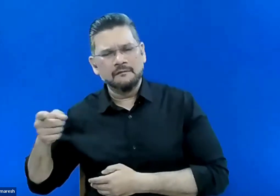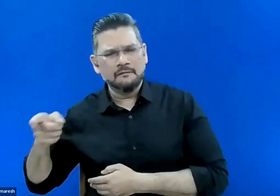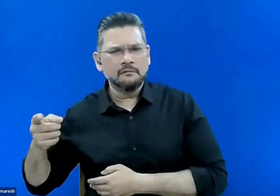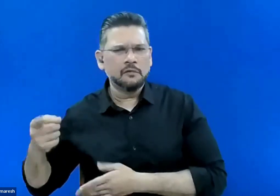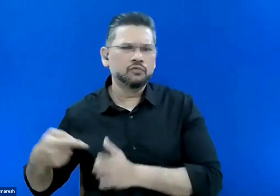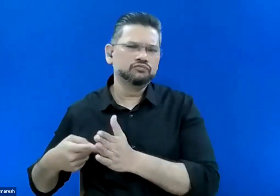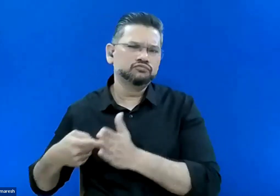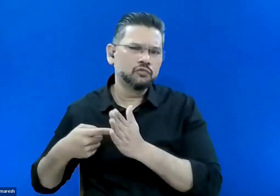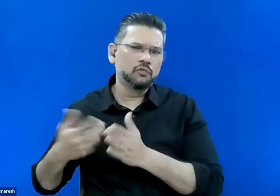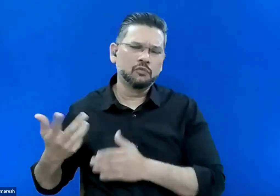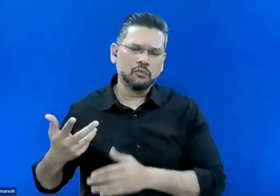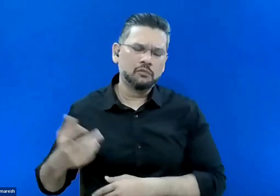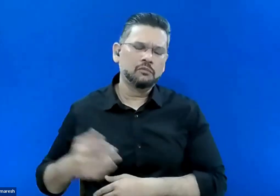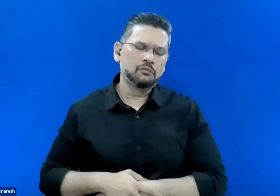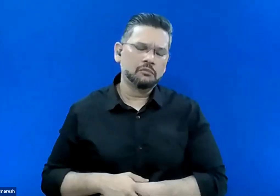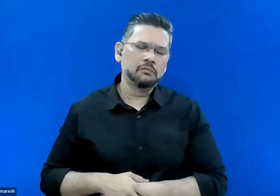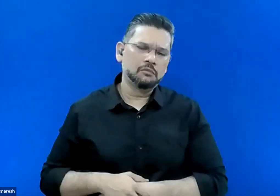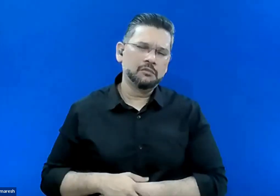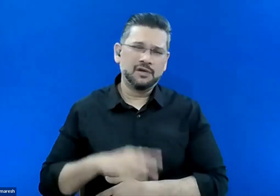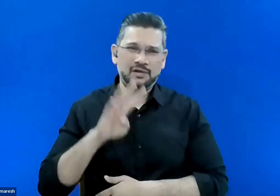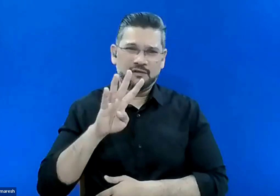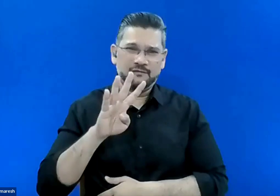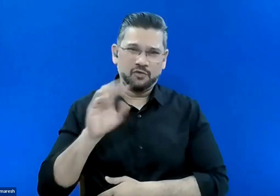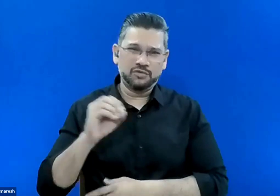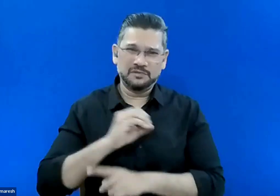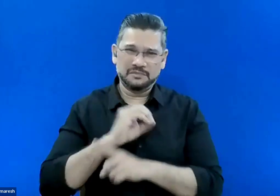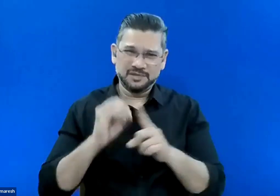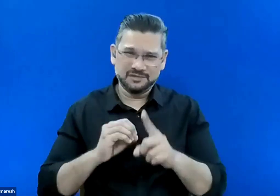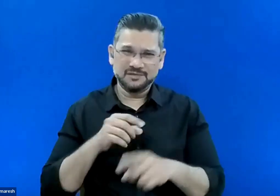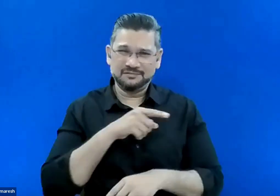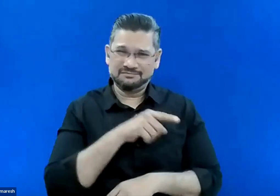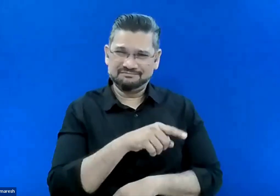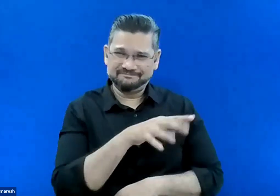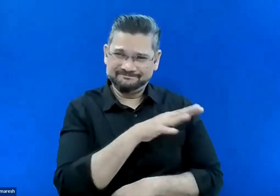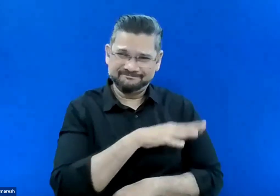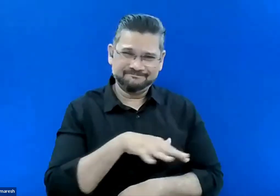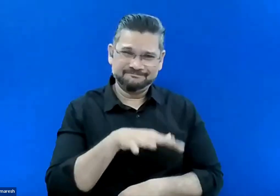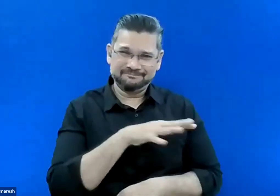and inpatients were actually people who are